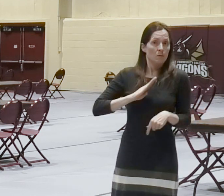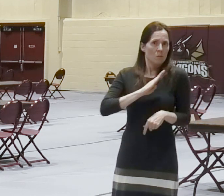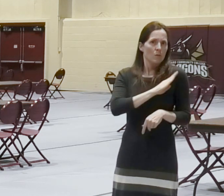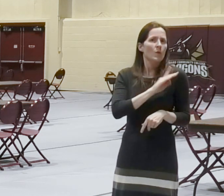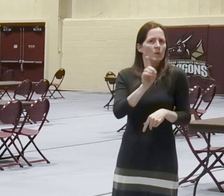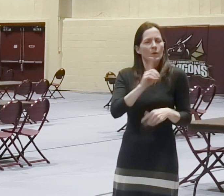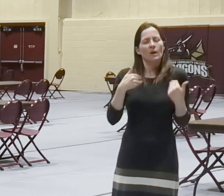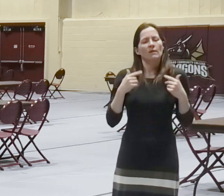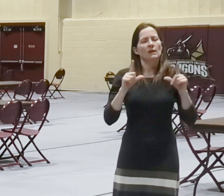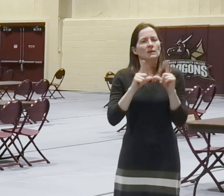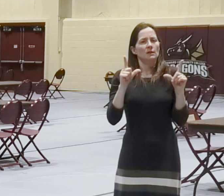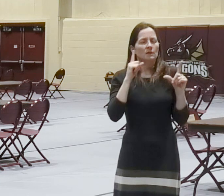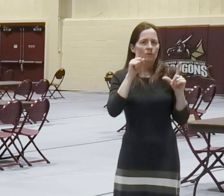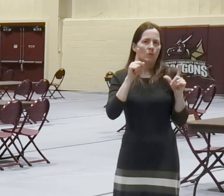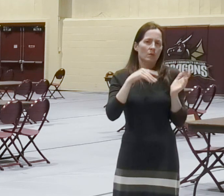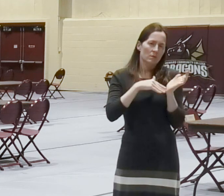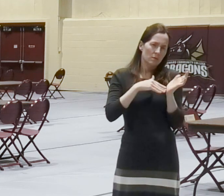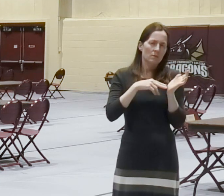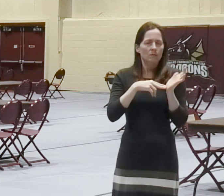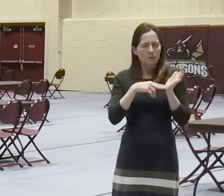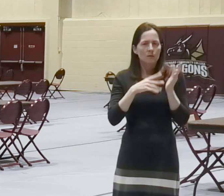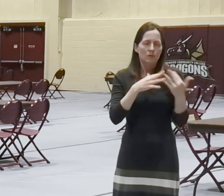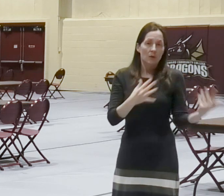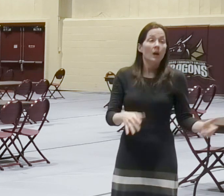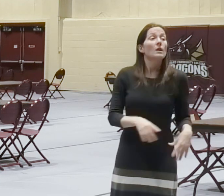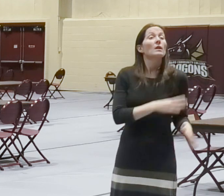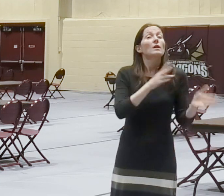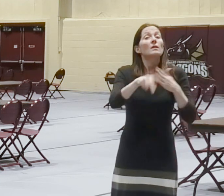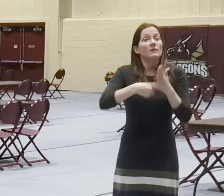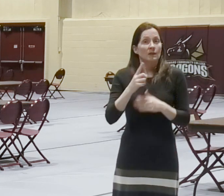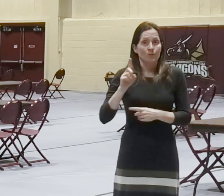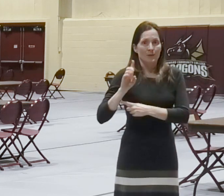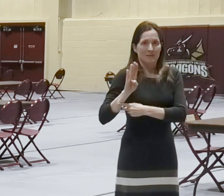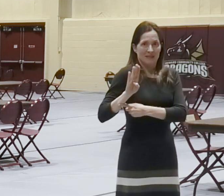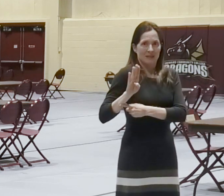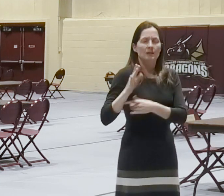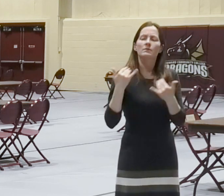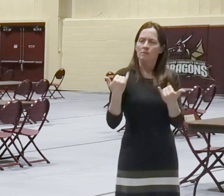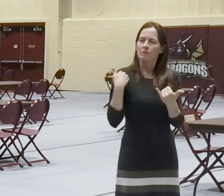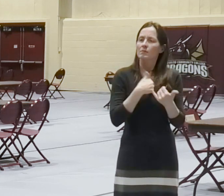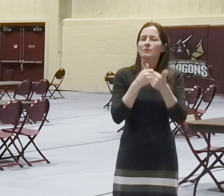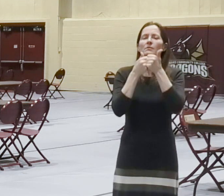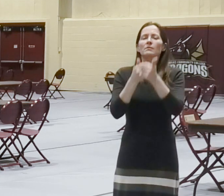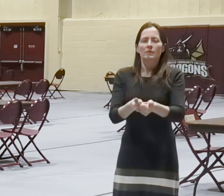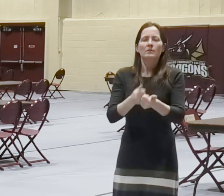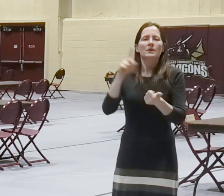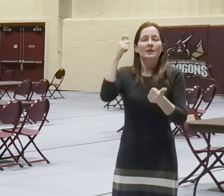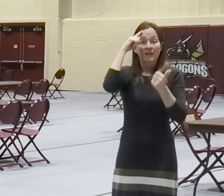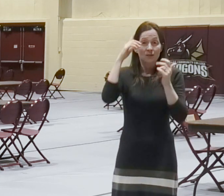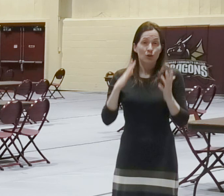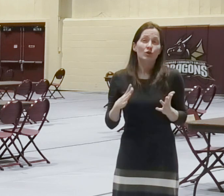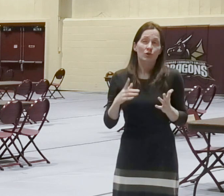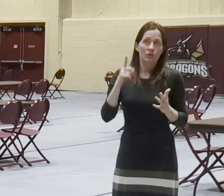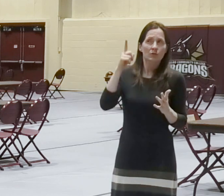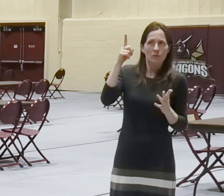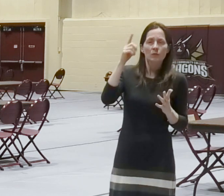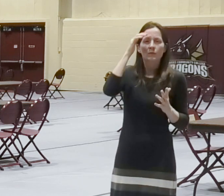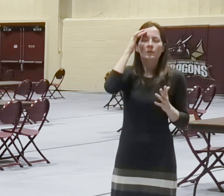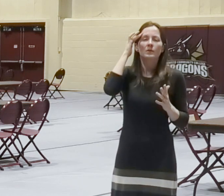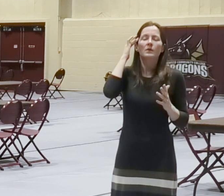licensure. Phase 1B, pursuant to the governor's guidance, has started being prioritized with